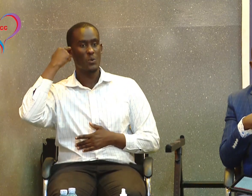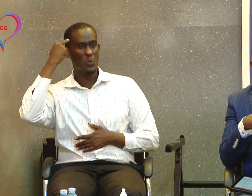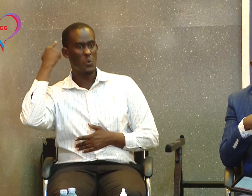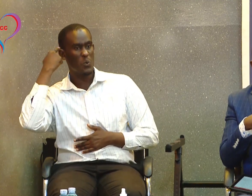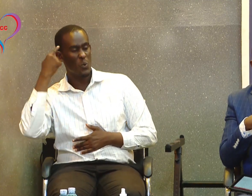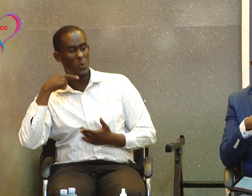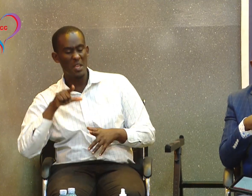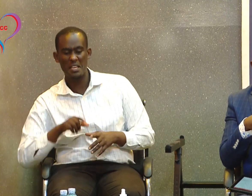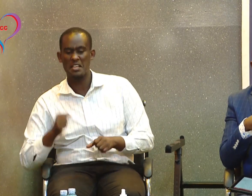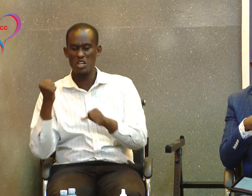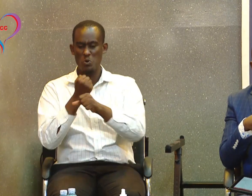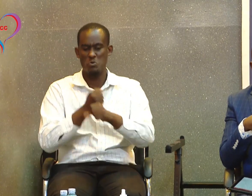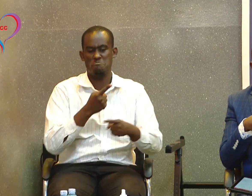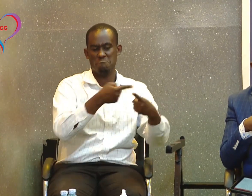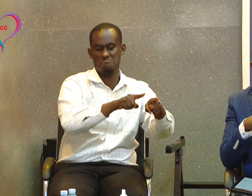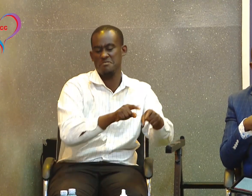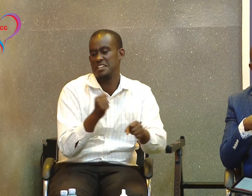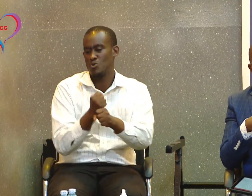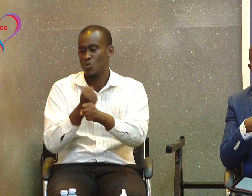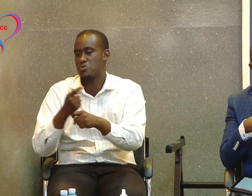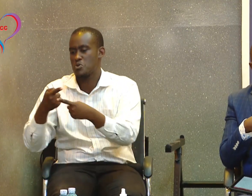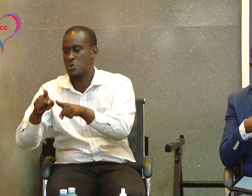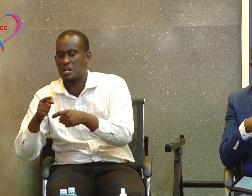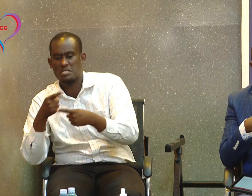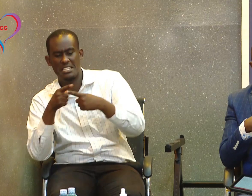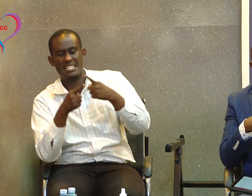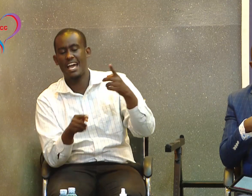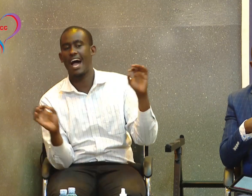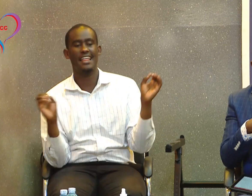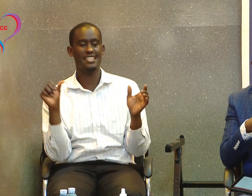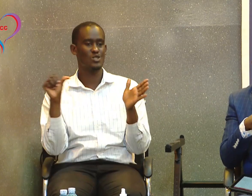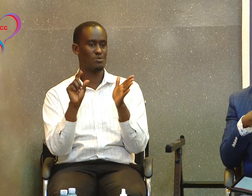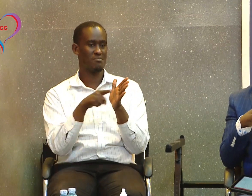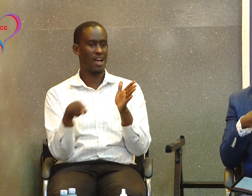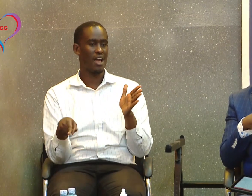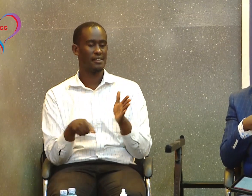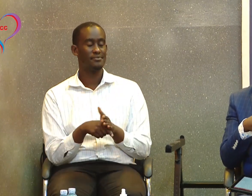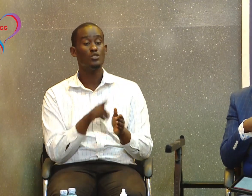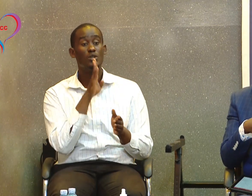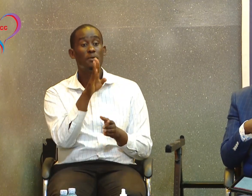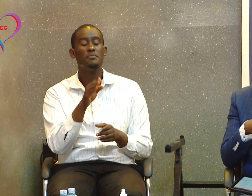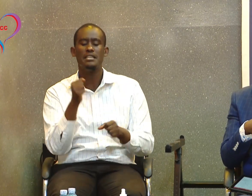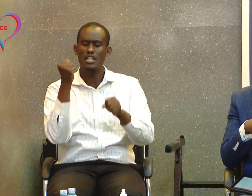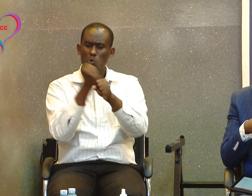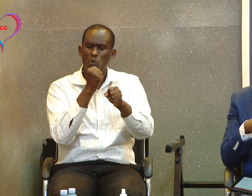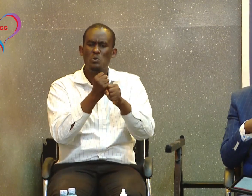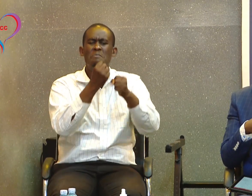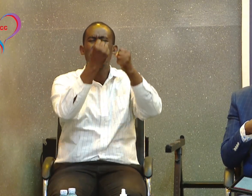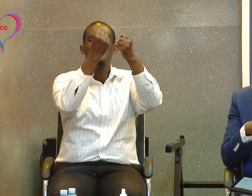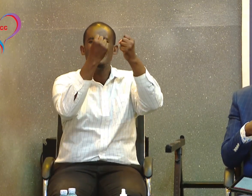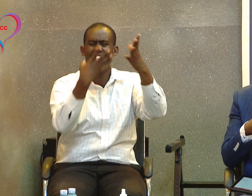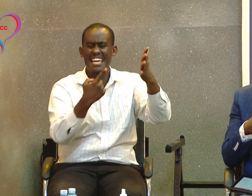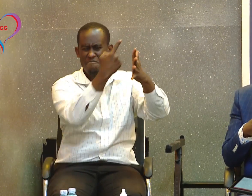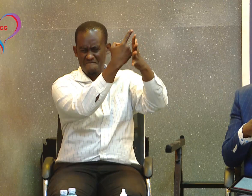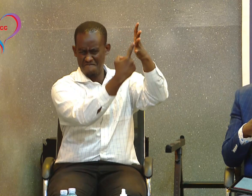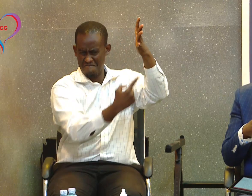multitaskers. Tulowooza nti tusobola okukola ebintu bingi omulundi. That is wrong. Ekyo kikyamu. You can be a multitasker, osobola okubeera ng'okola bingi,